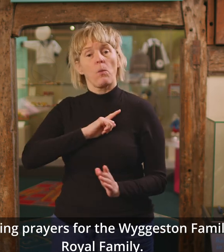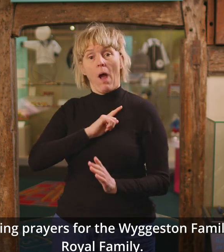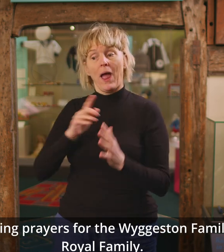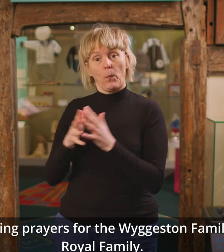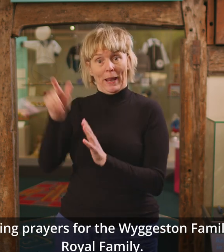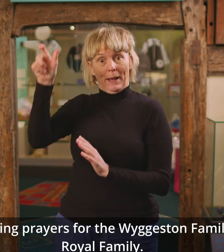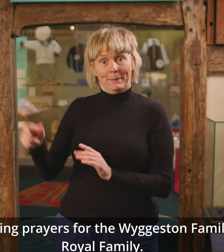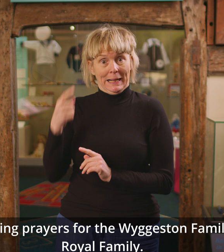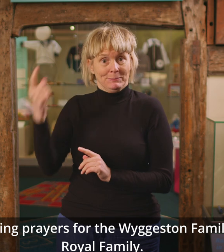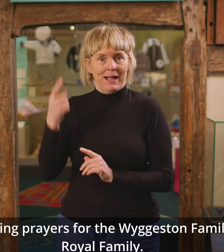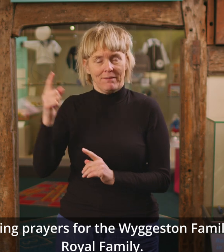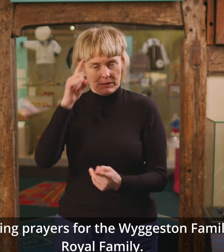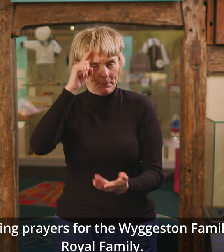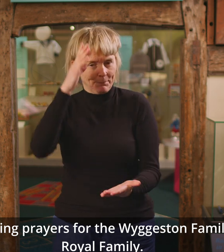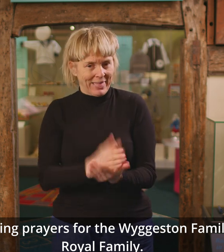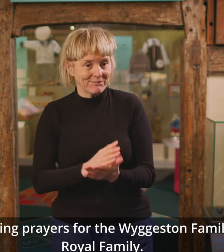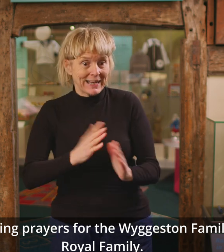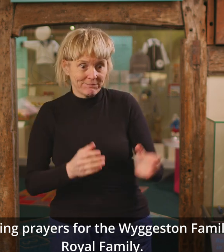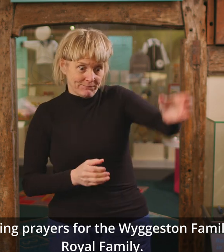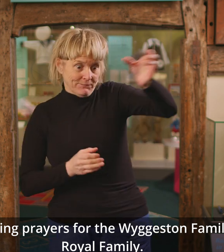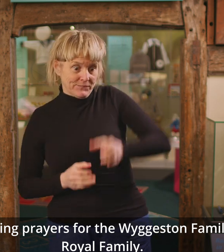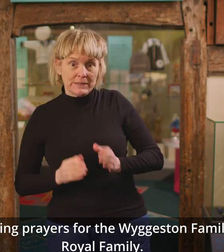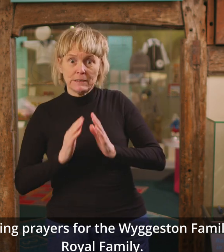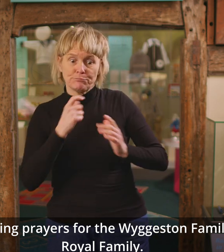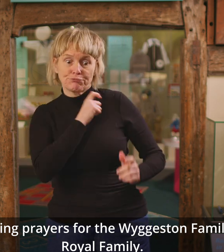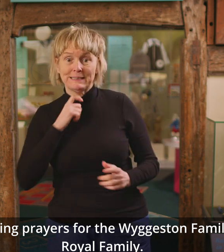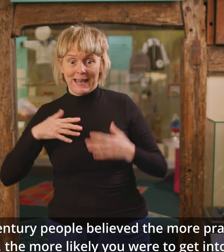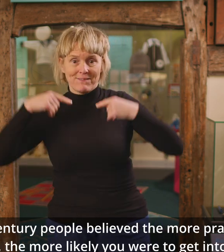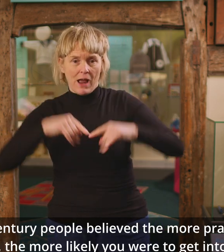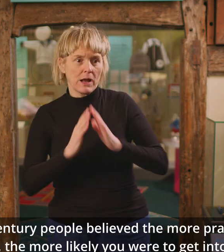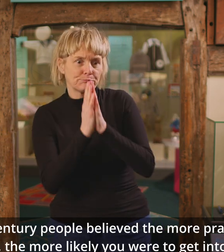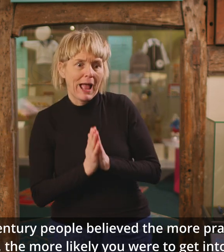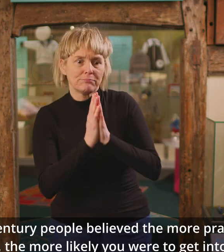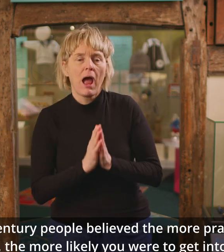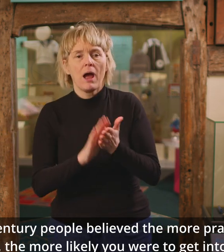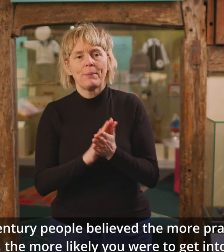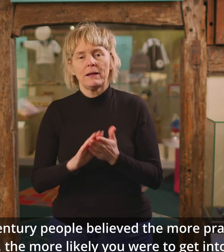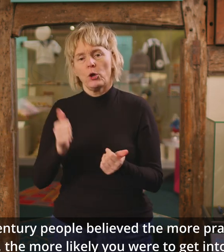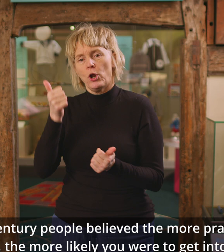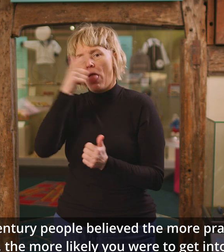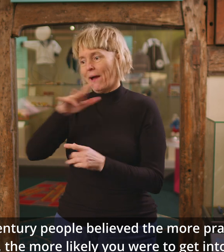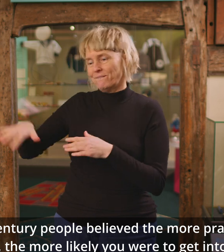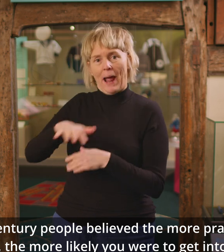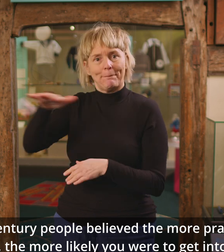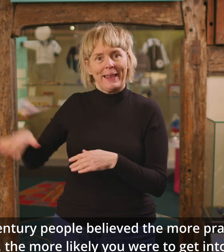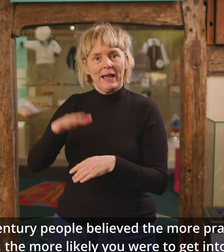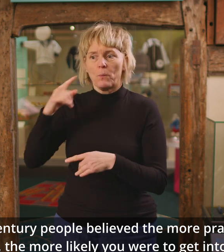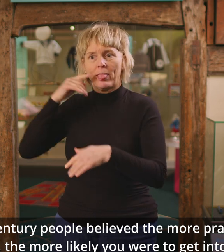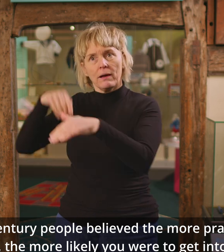for the Wiggerston family and the royal family. In the 16th century, people believed the more